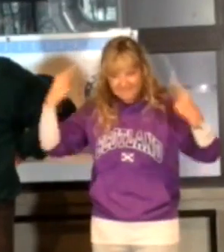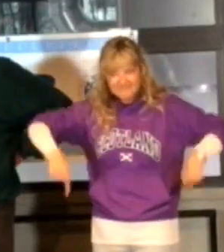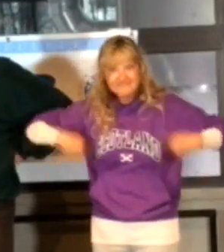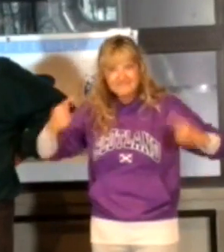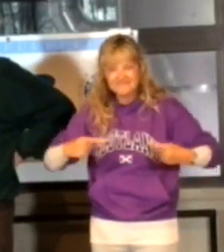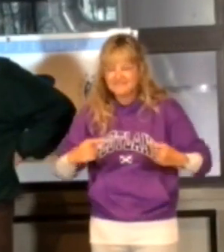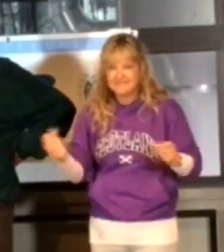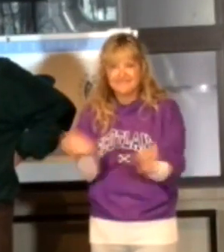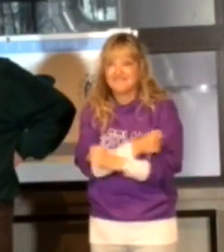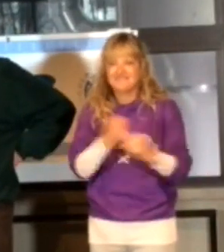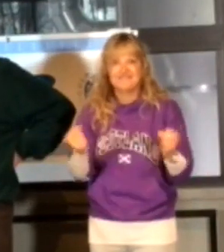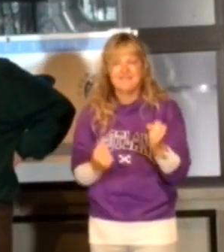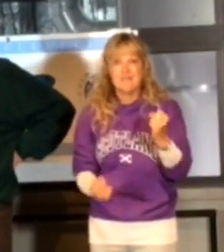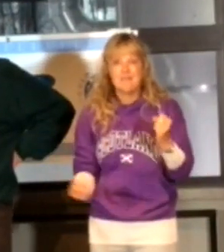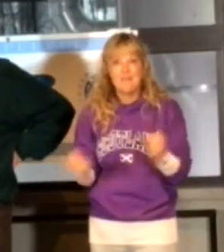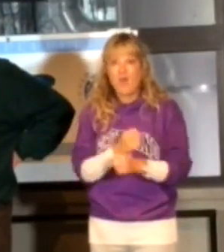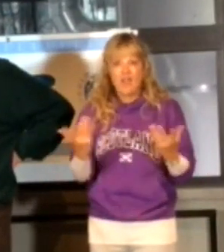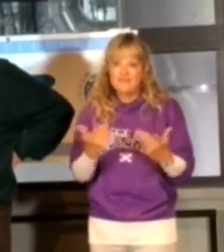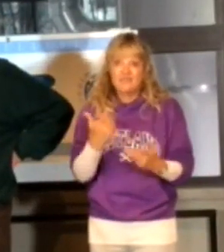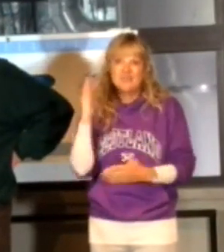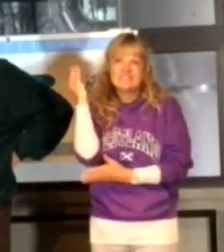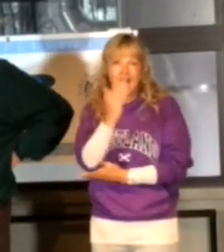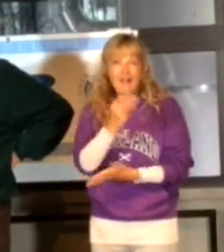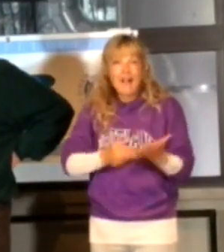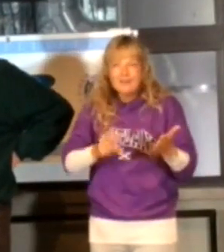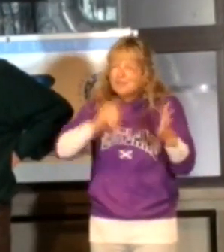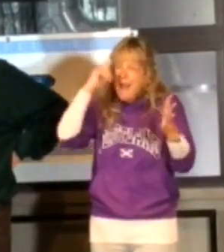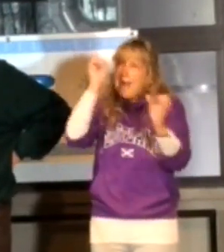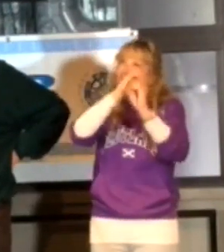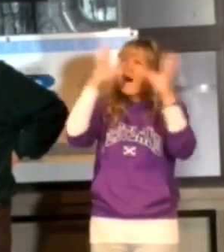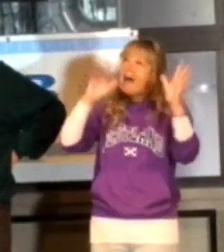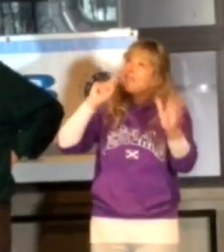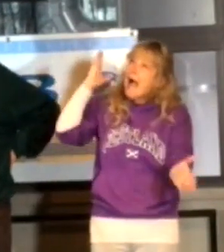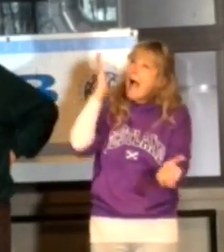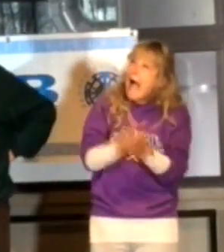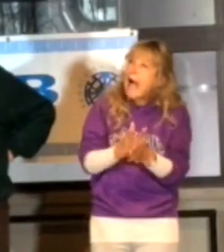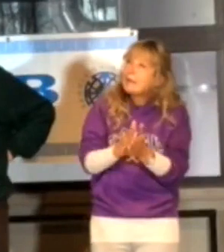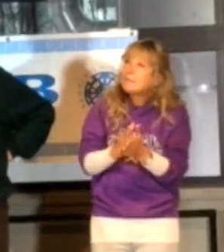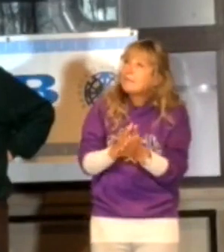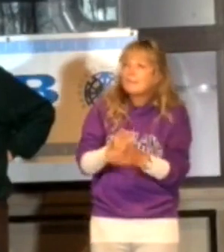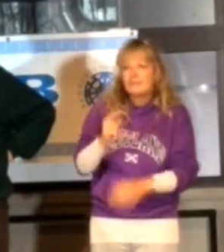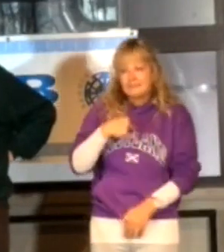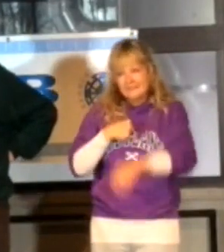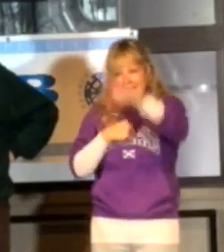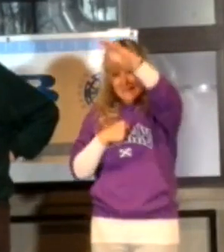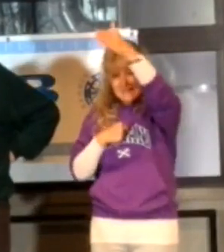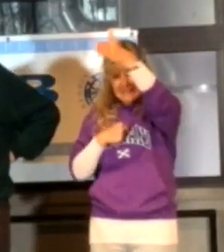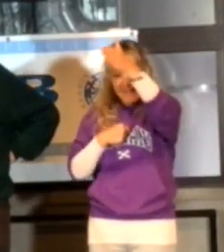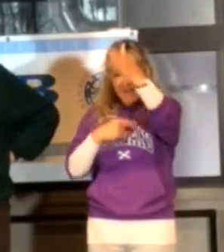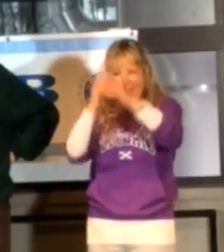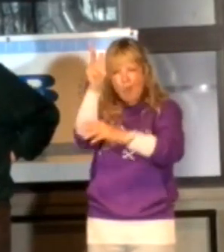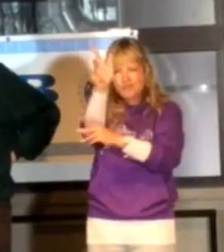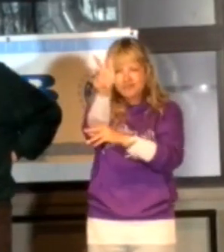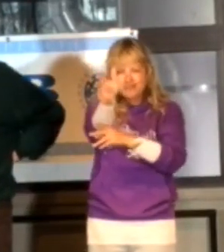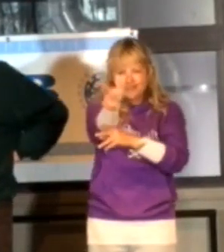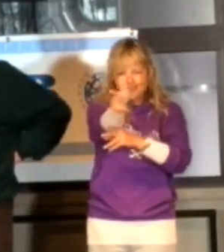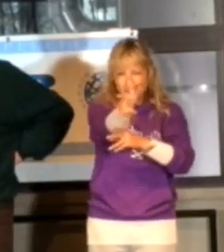and the sailing was cancelled. But just imagine that, what a sight that would have been. The Waverley sailing down the Clyde, flags